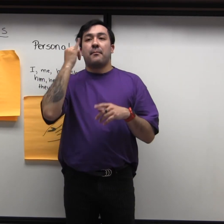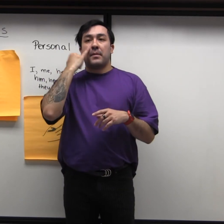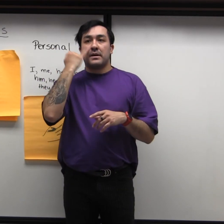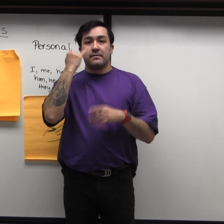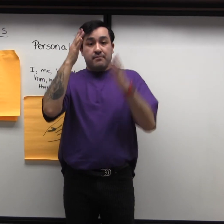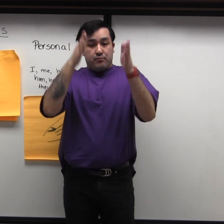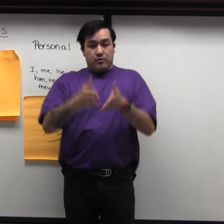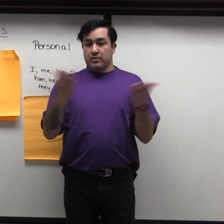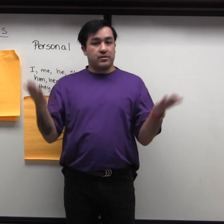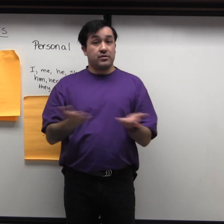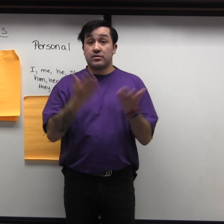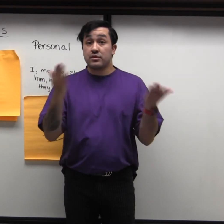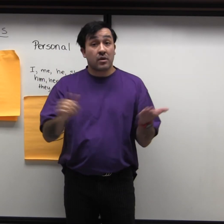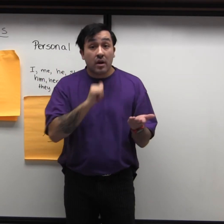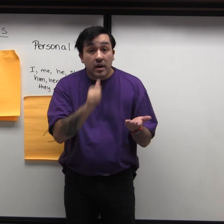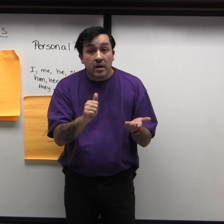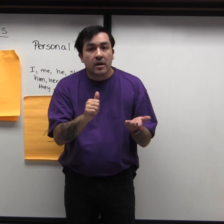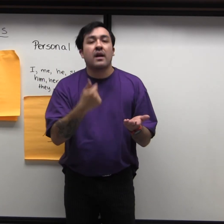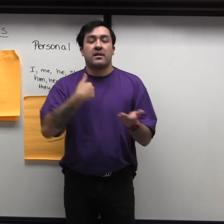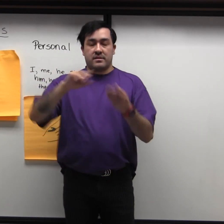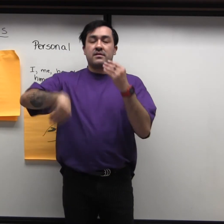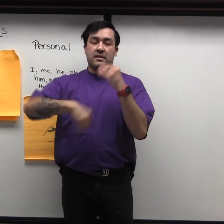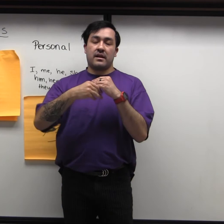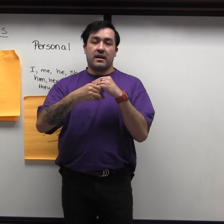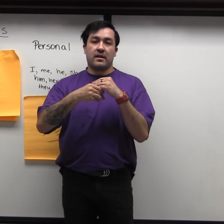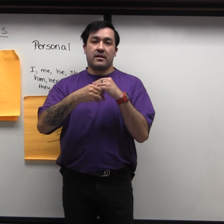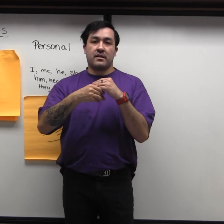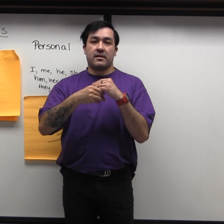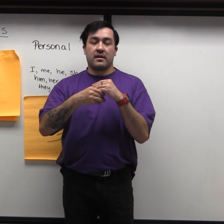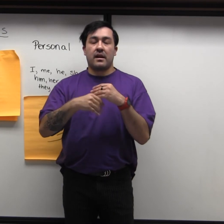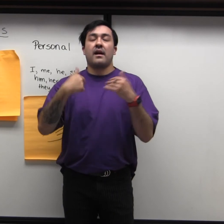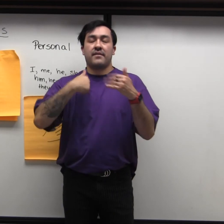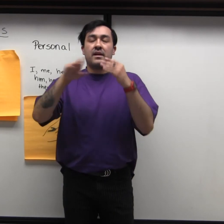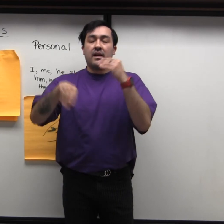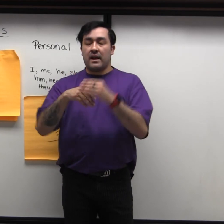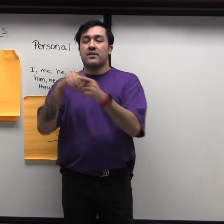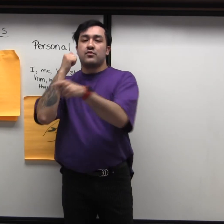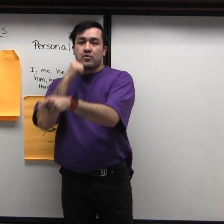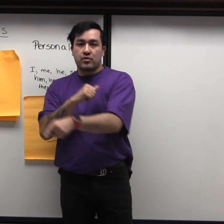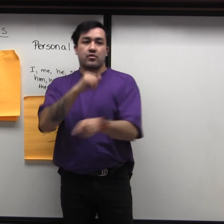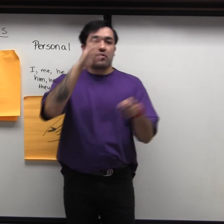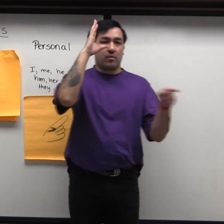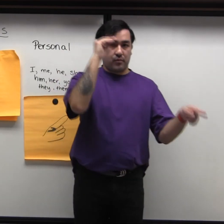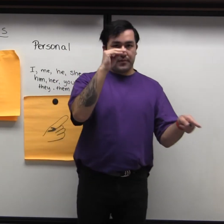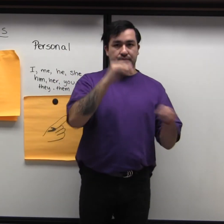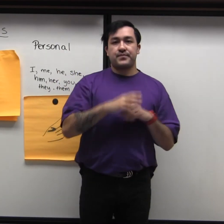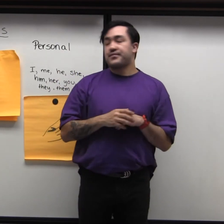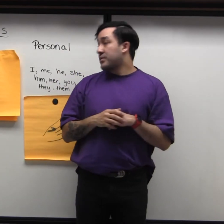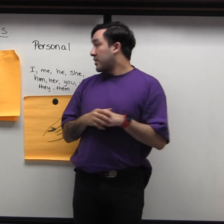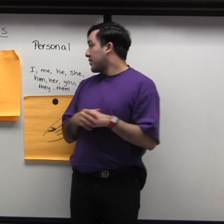anything differently. If the person is not here, I have to add the girl, boy,